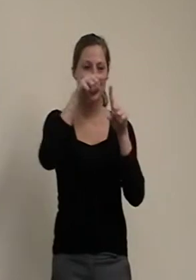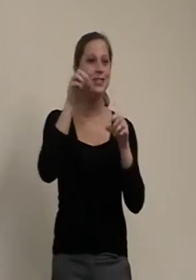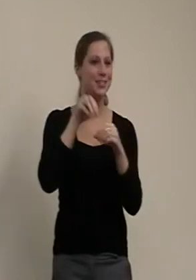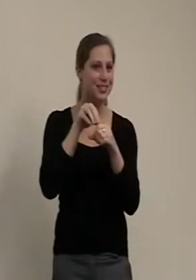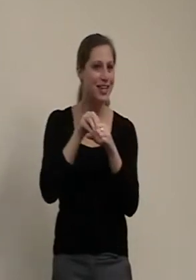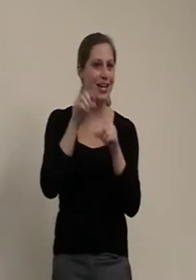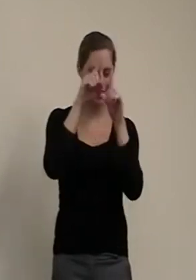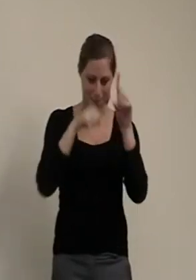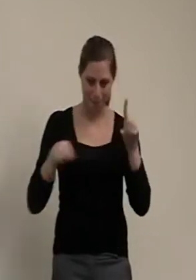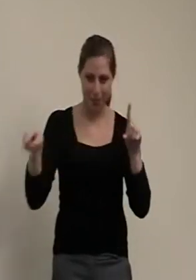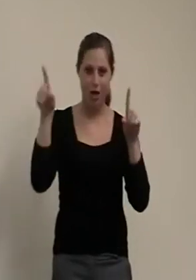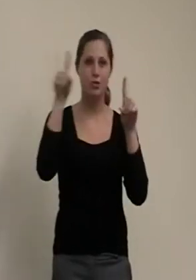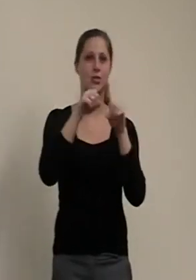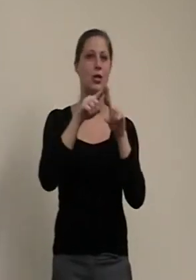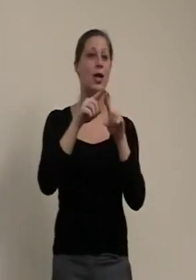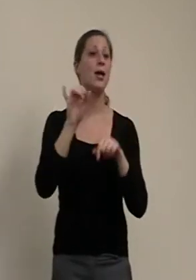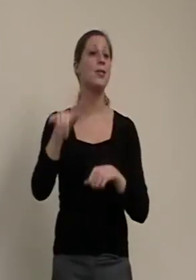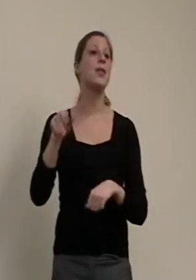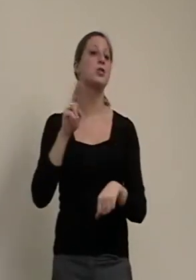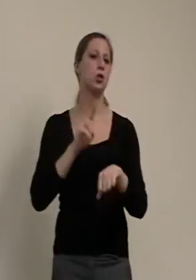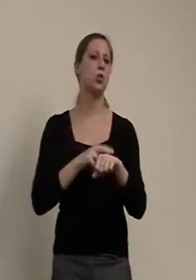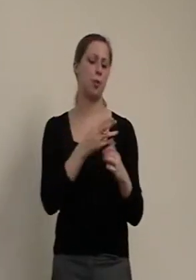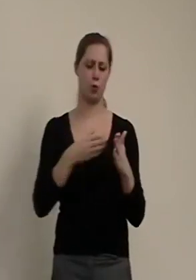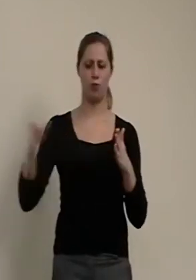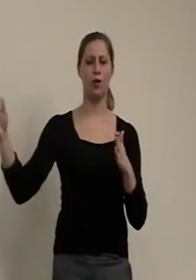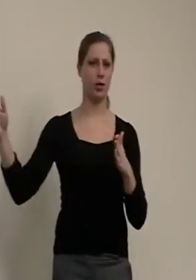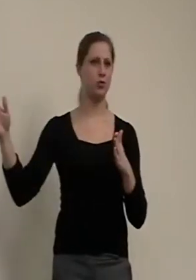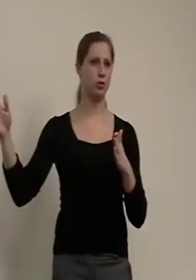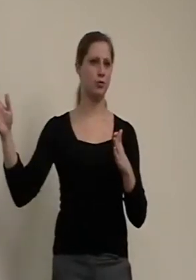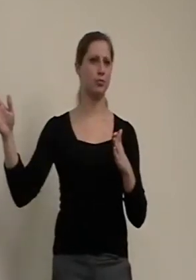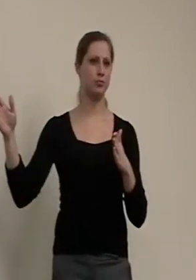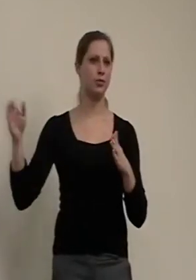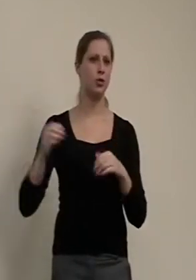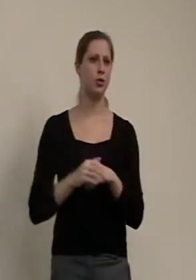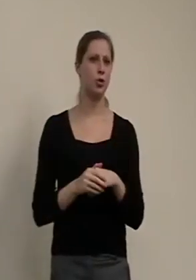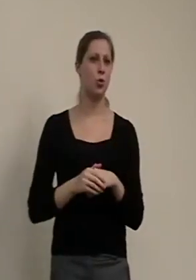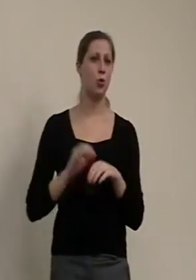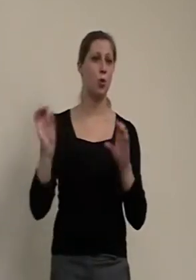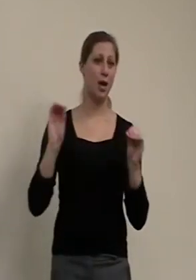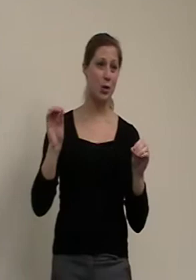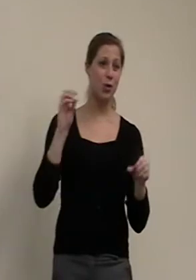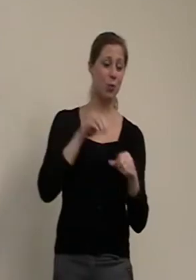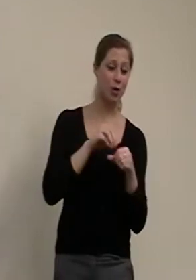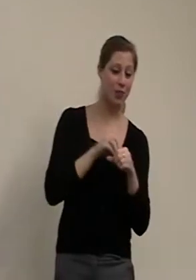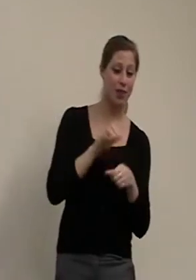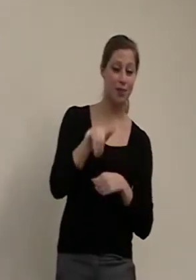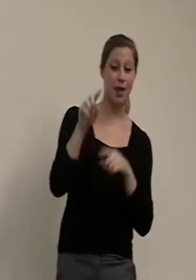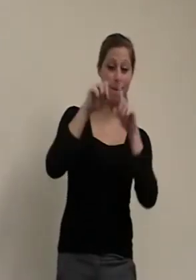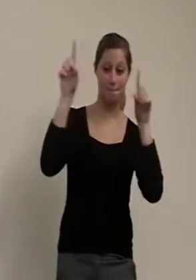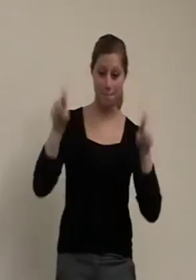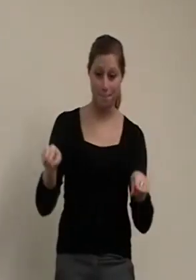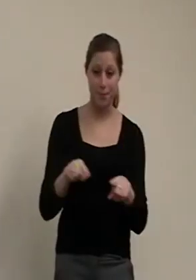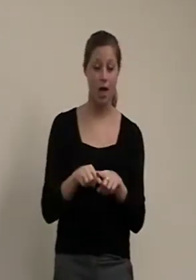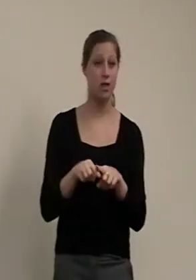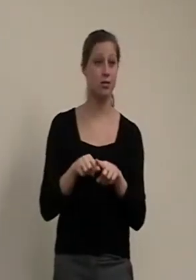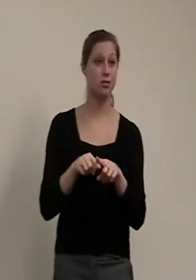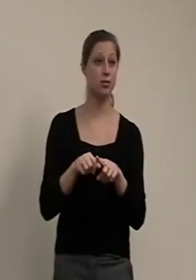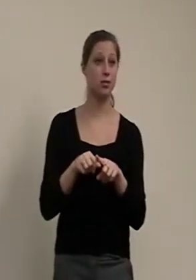which is the normal range. So anywhere within this box here, that would mean that your eardrum is